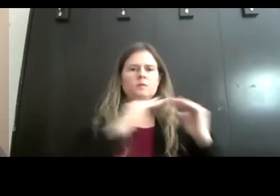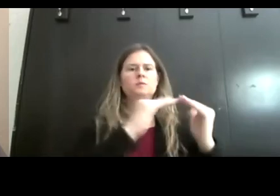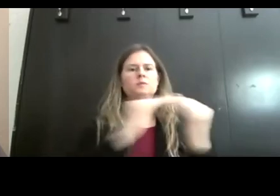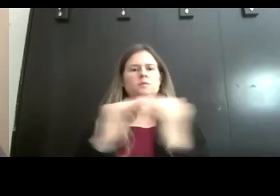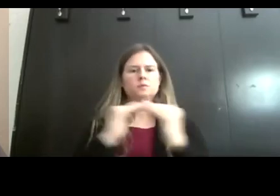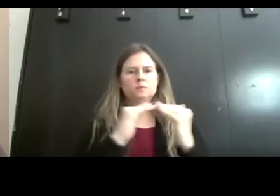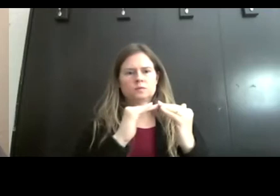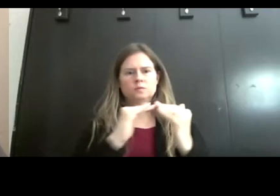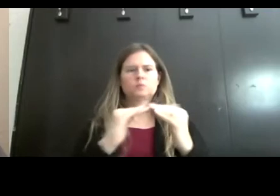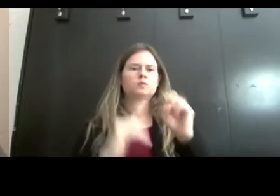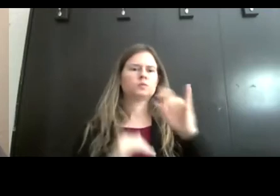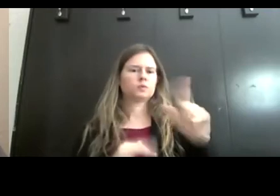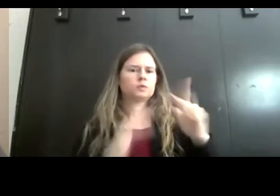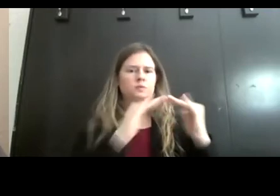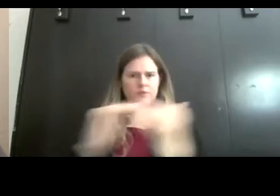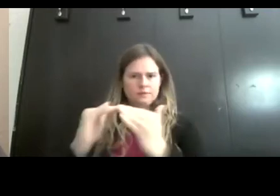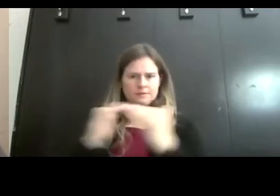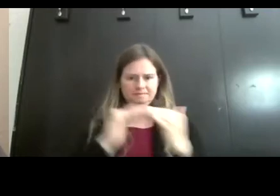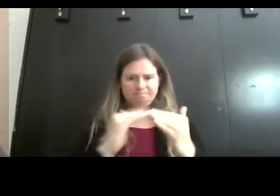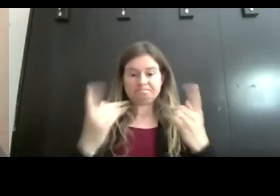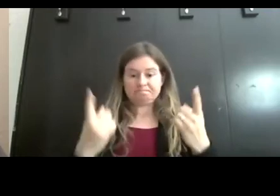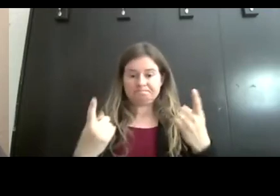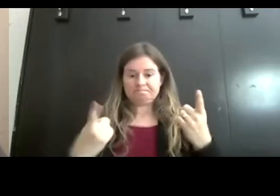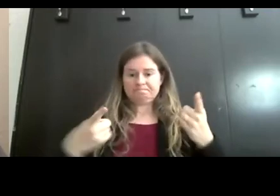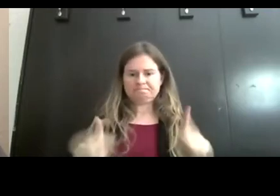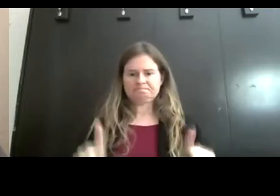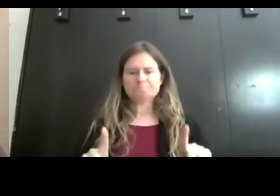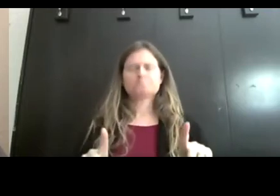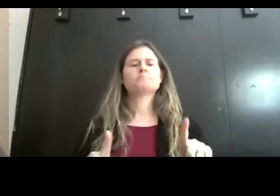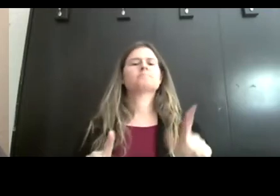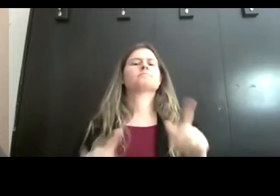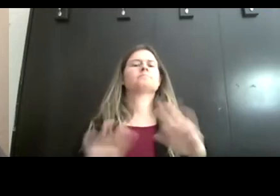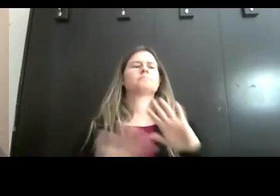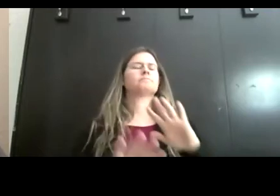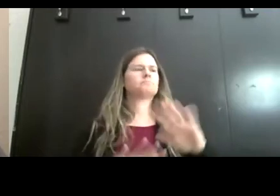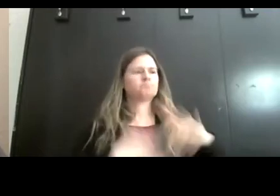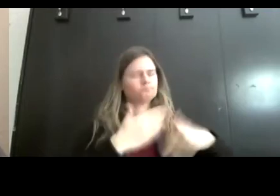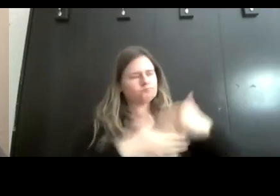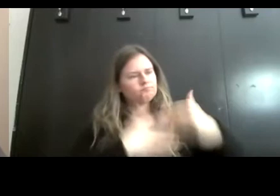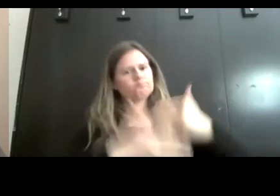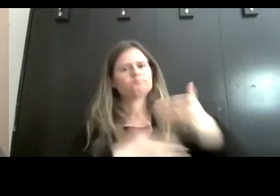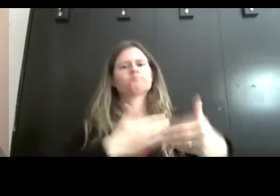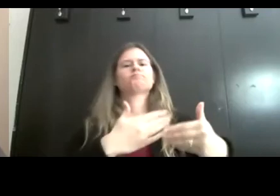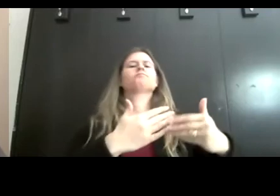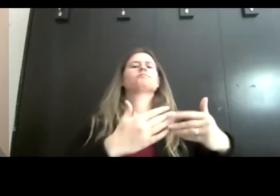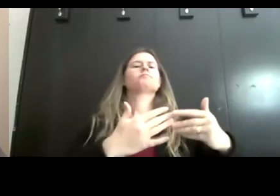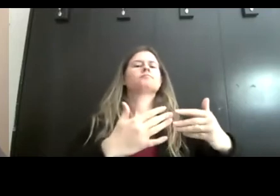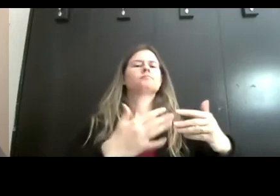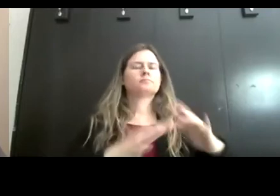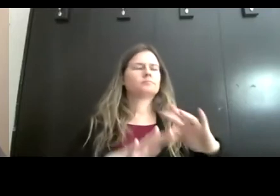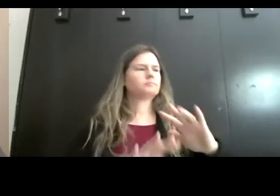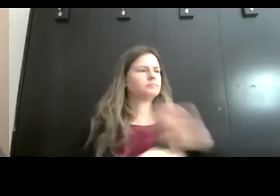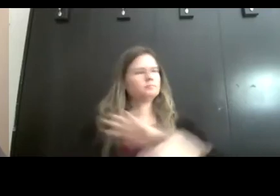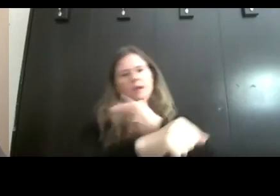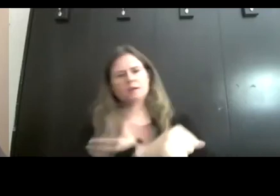County. And the short of that story is that that created enough energy and dedication, if